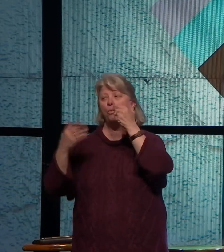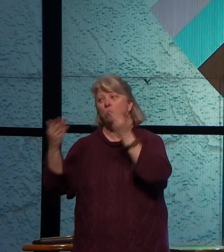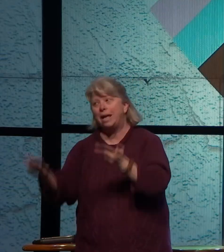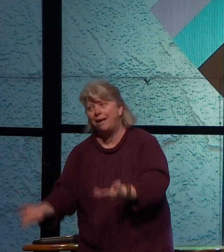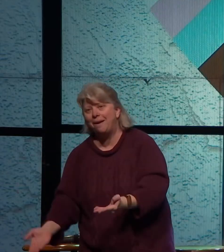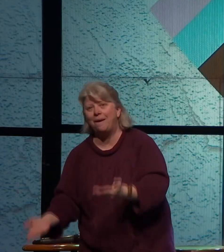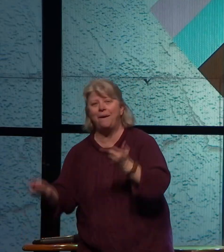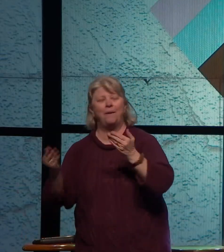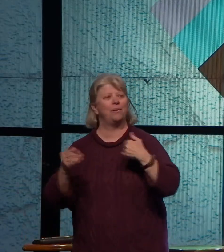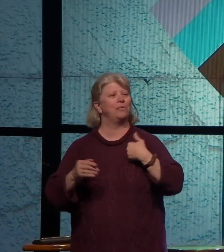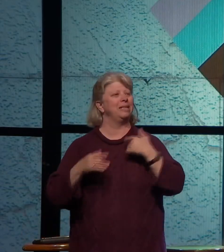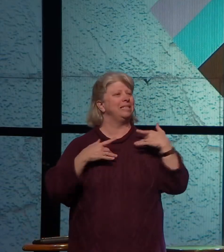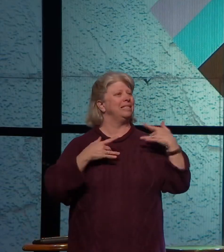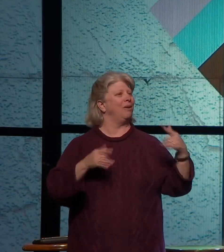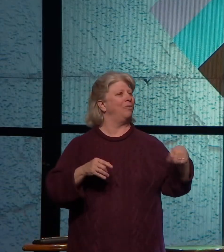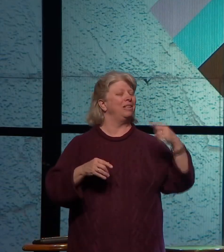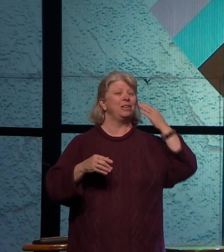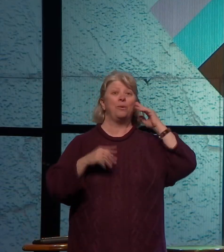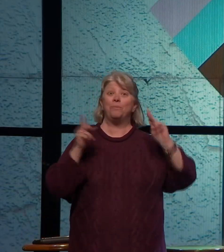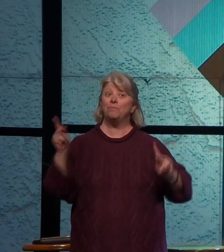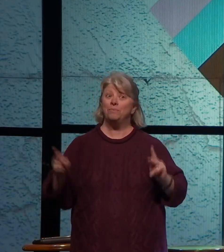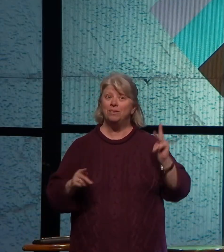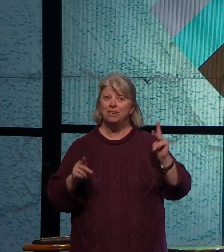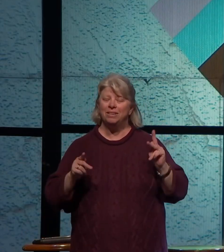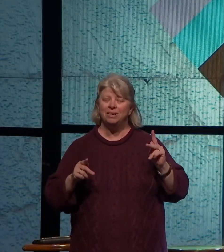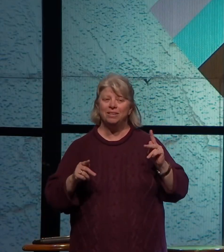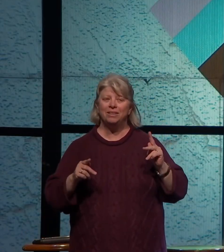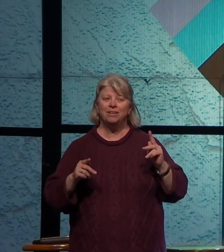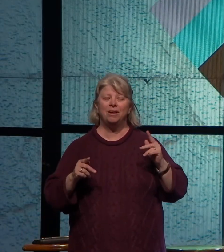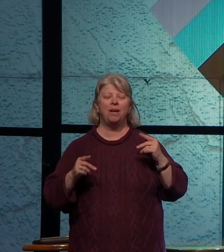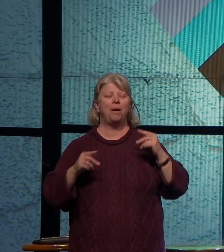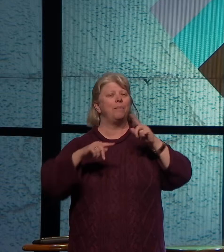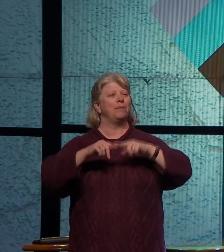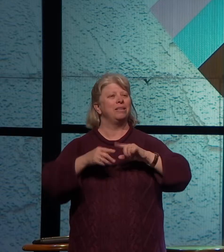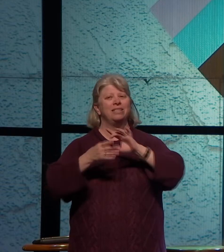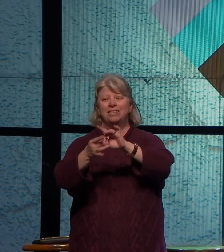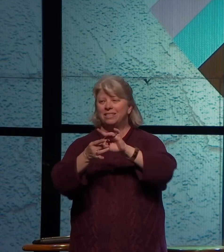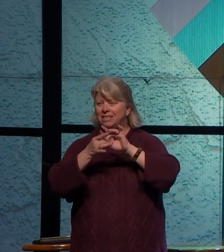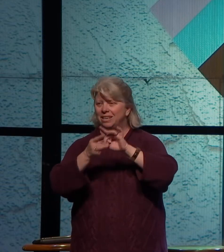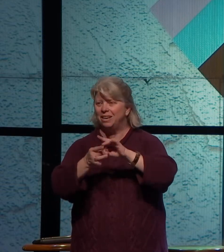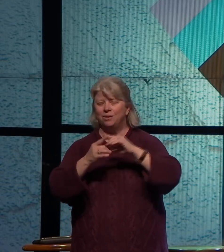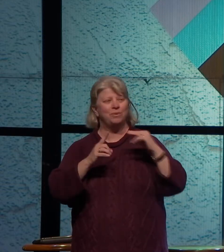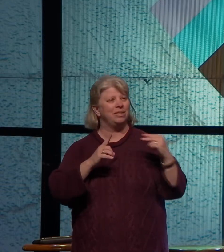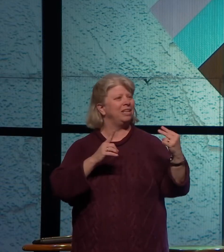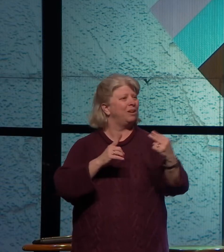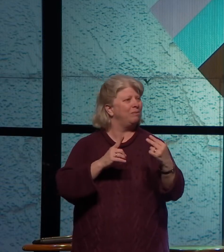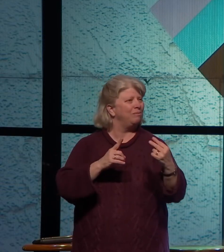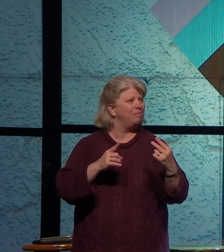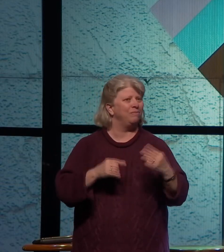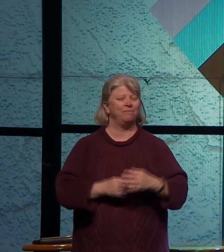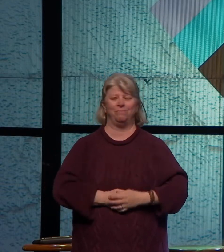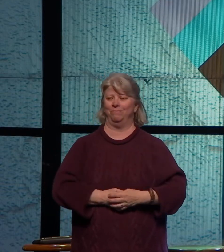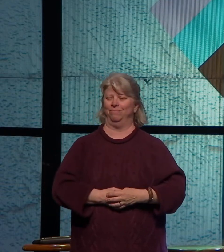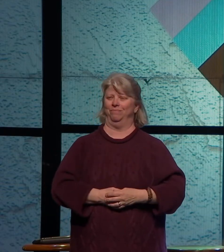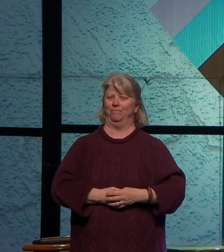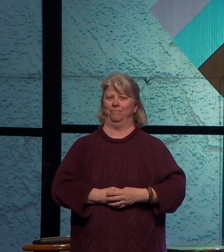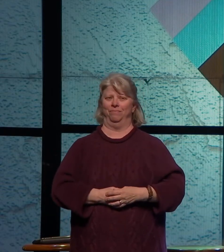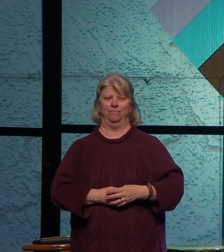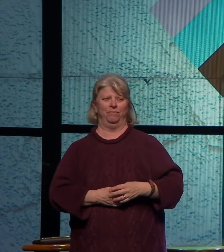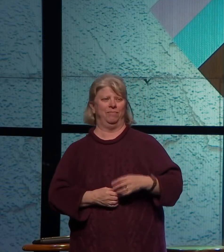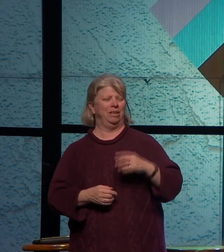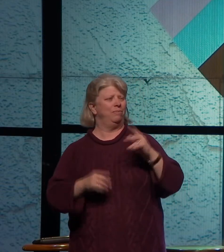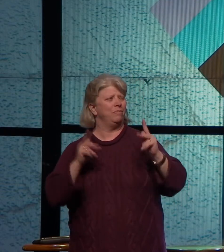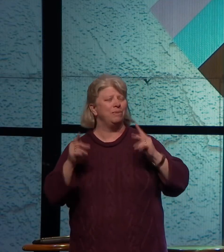are. See, we tend to only know people based on our relationship, our connection, our perceptions. We only know people